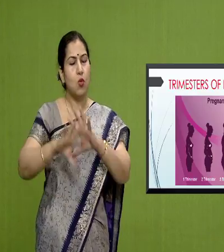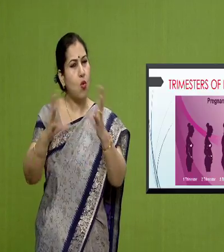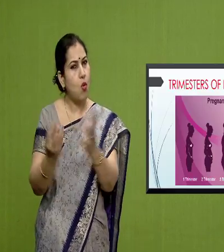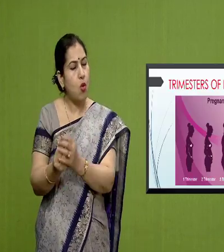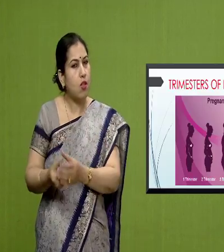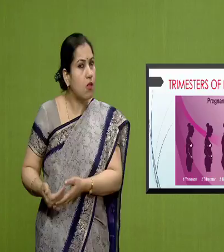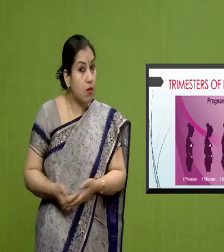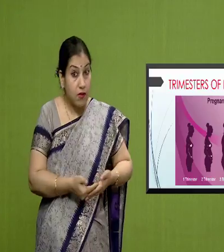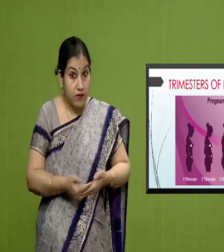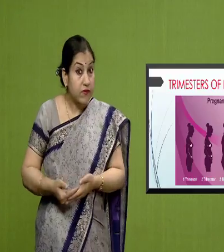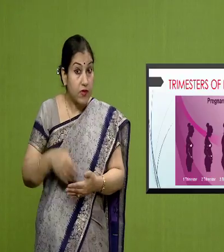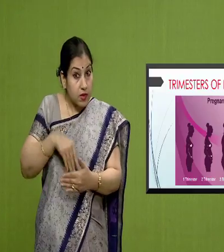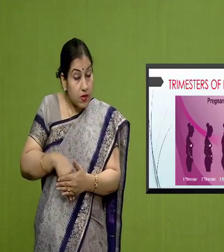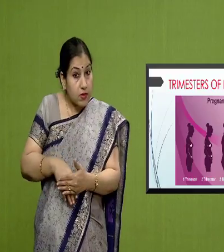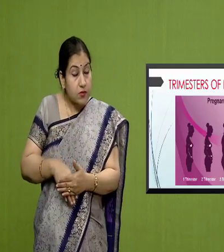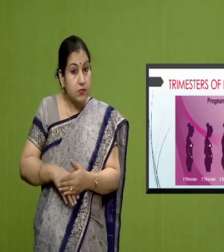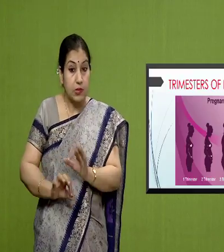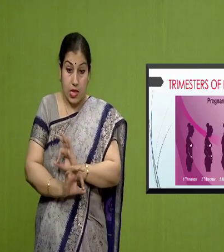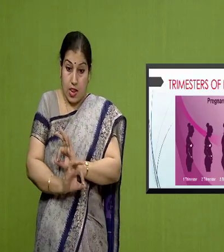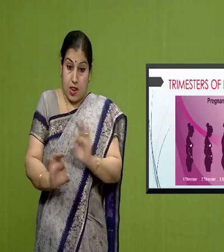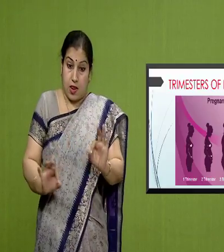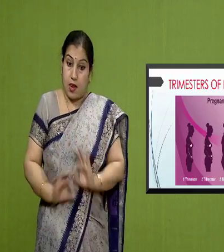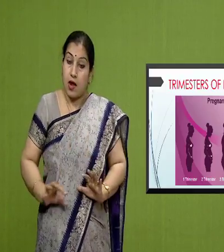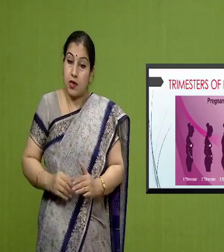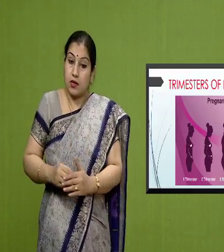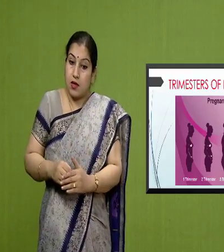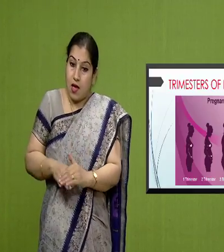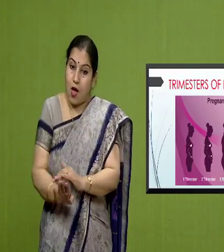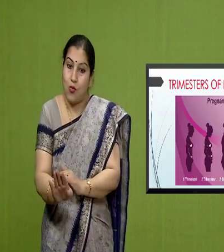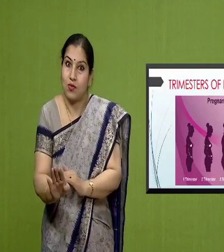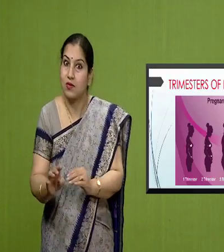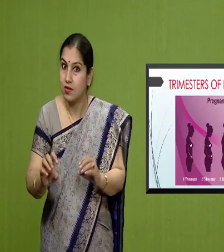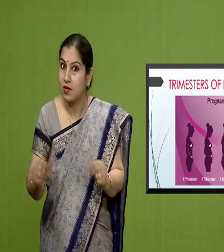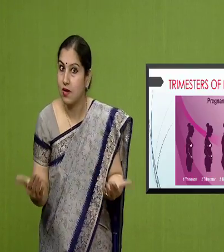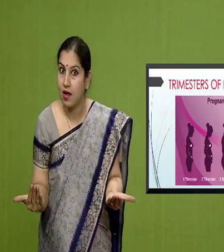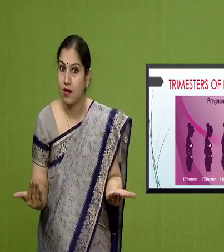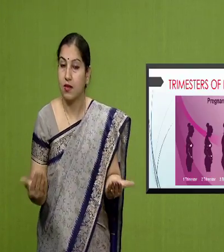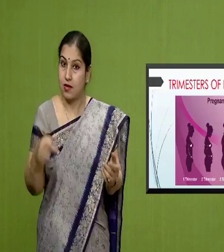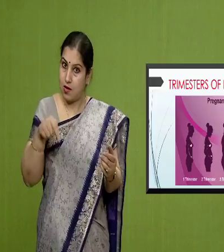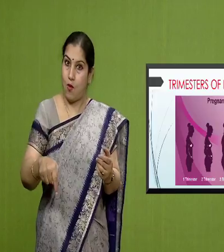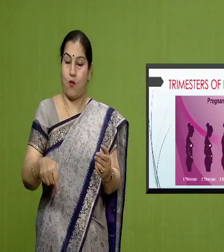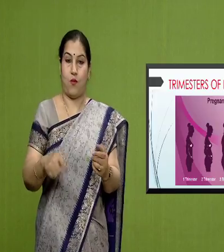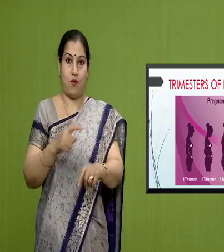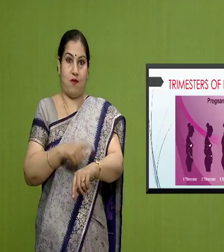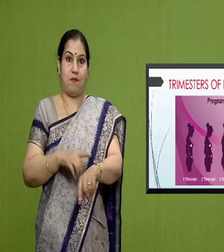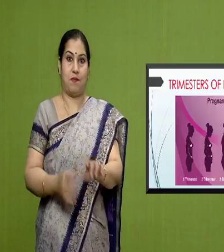Overall, the fetus gets ready to come outside the uterus.